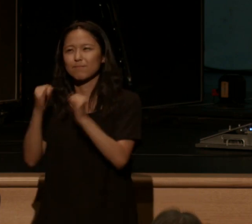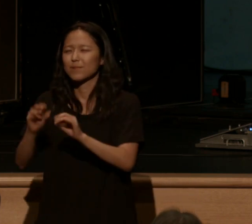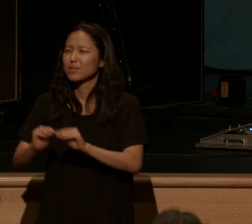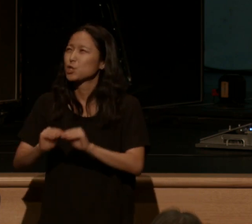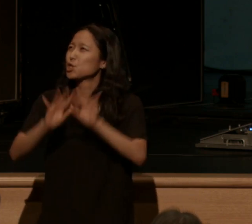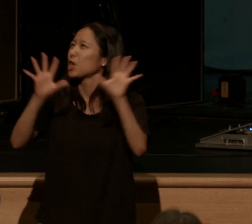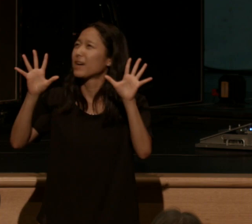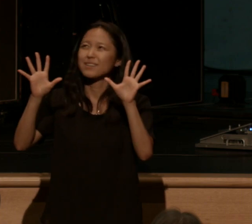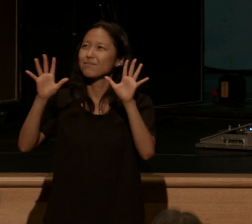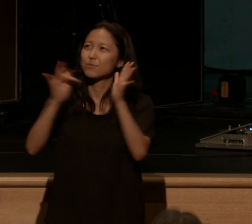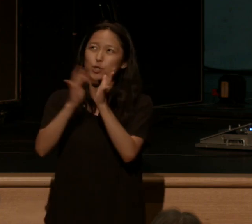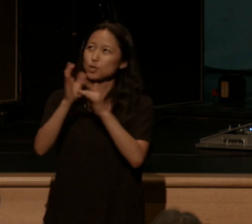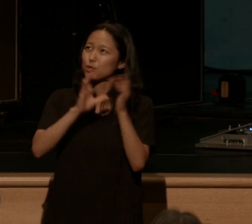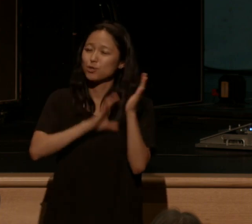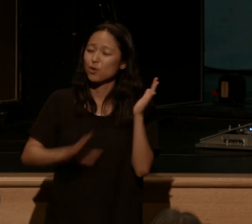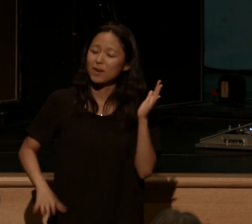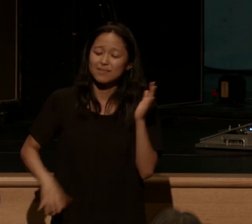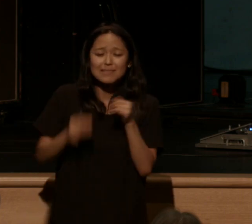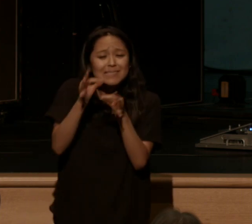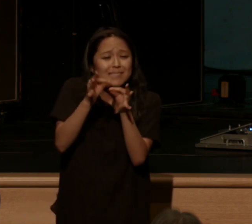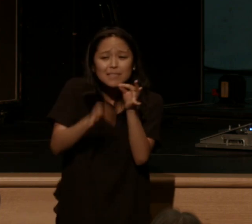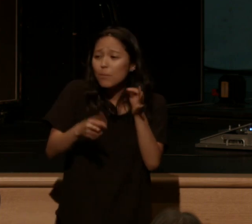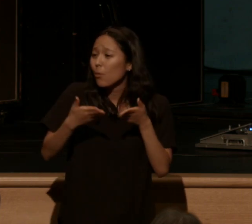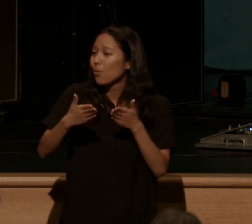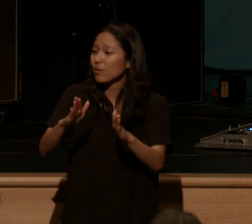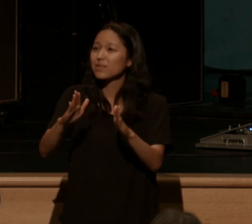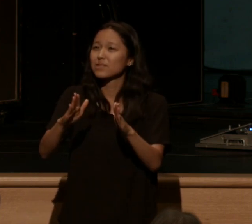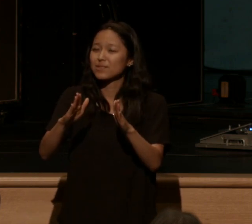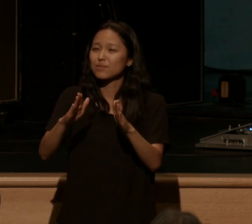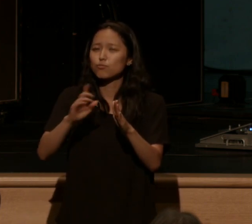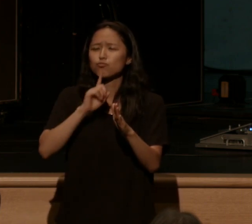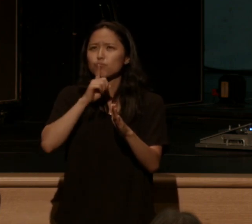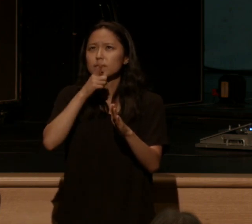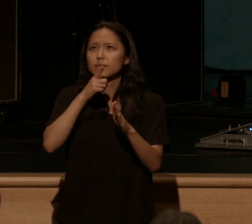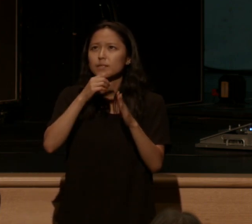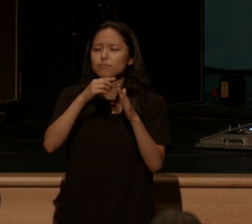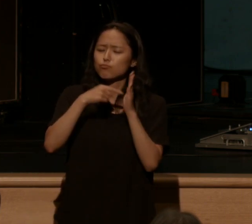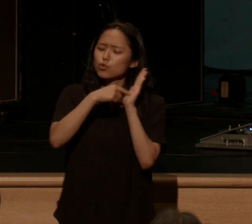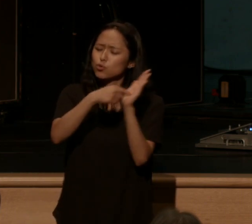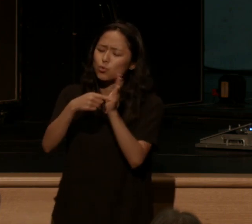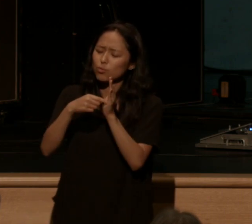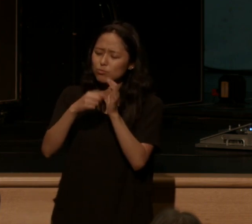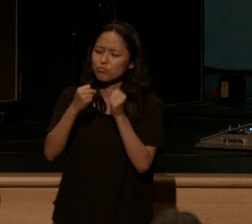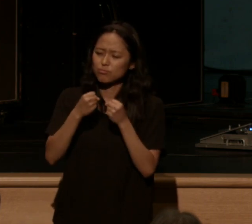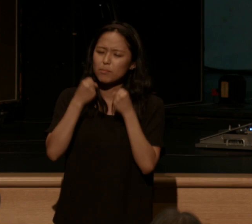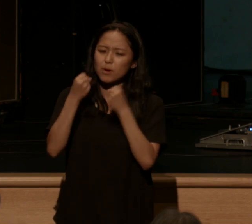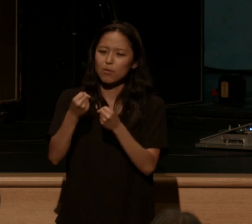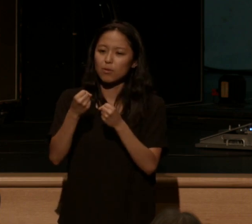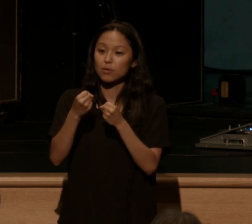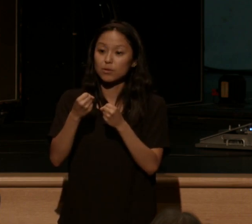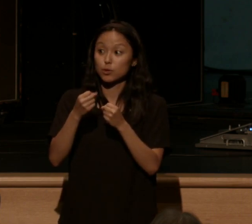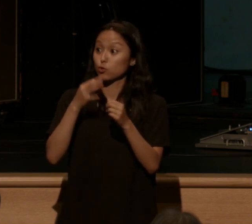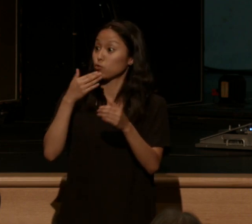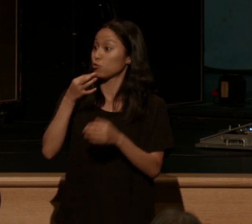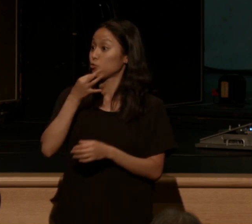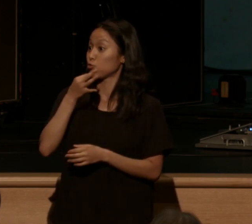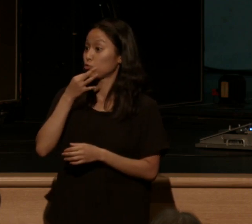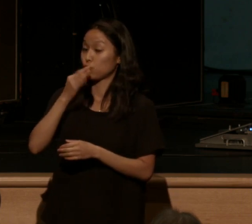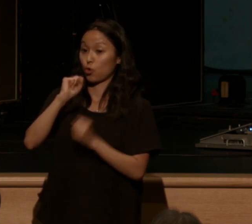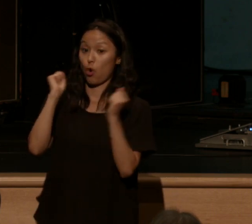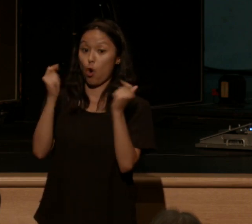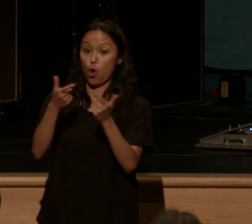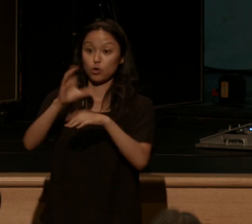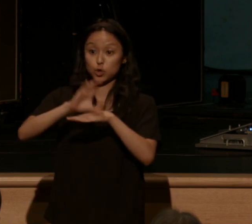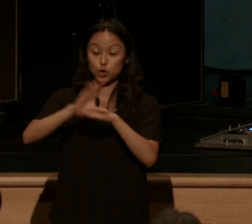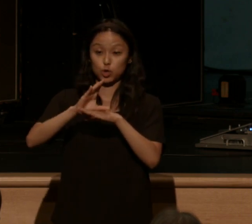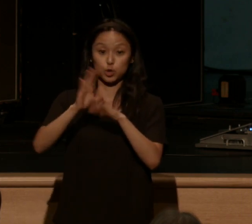Lord Jesus Christ and loving day by day in very simple ways, leading up to great power. For all churches, prayer meeting coming up September